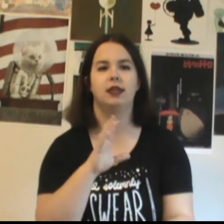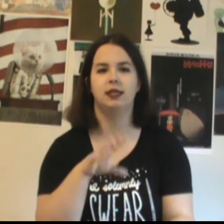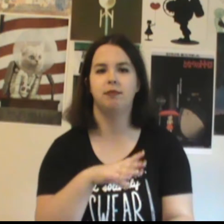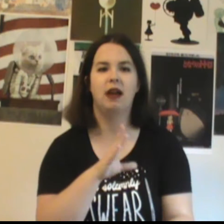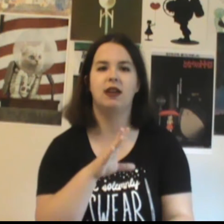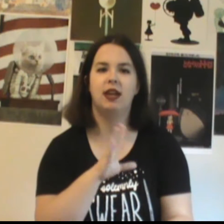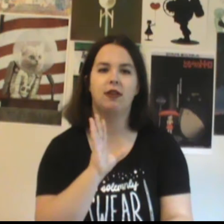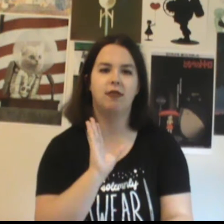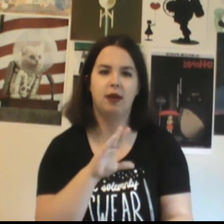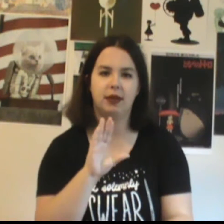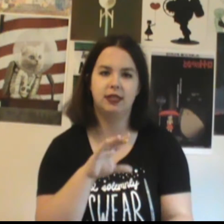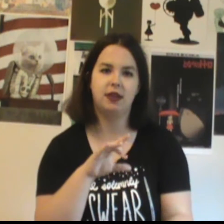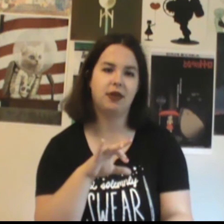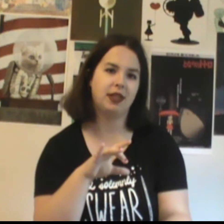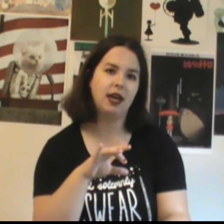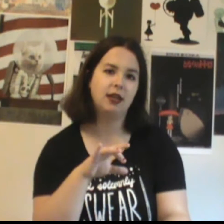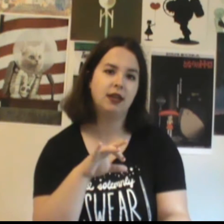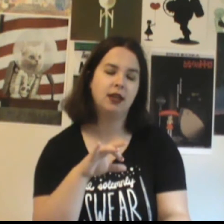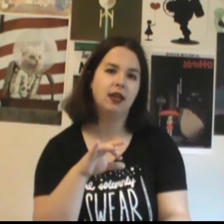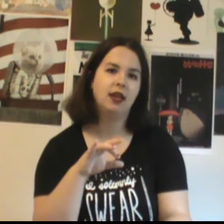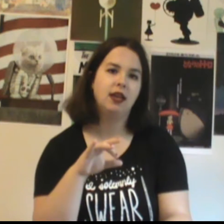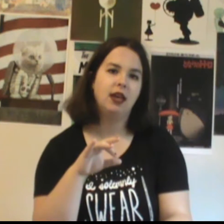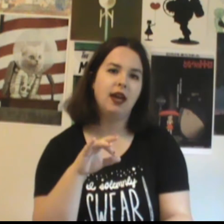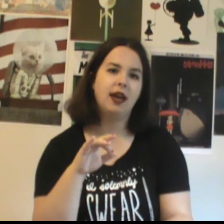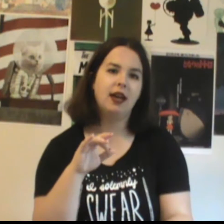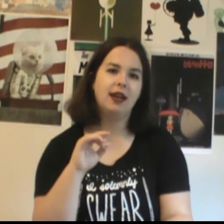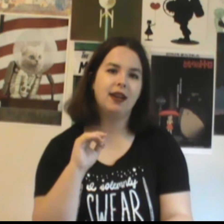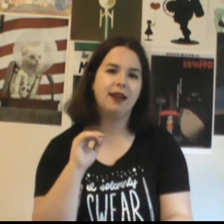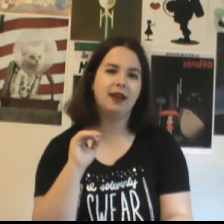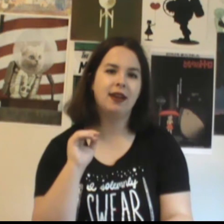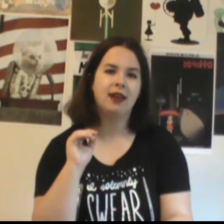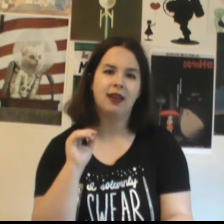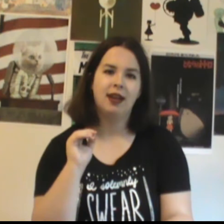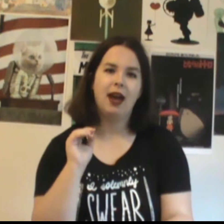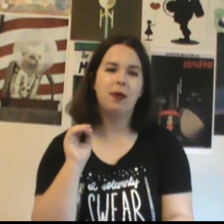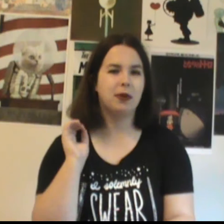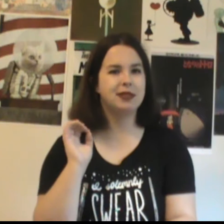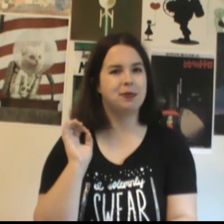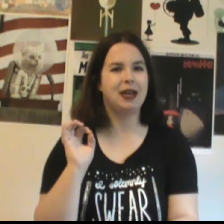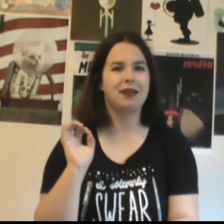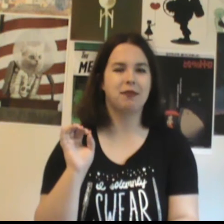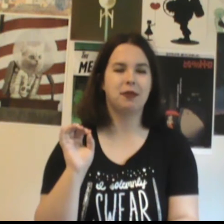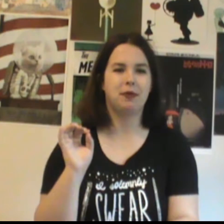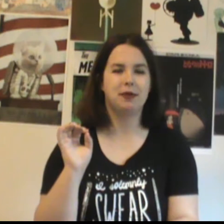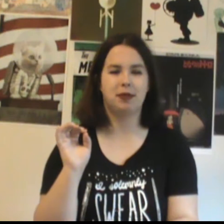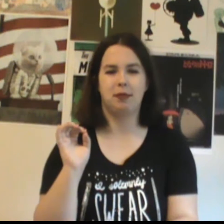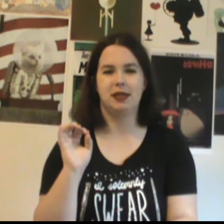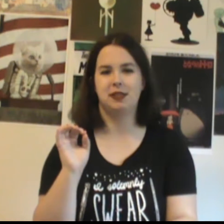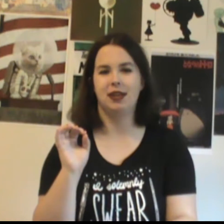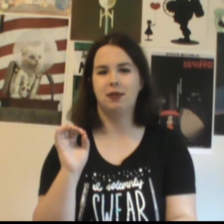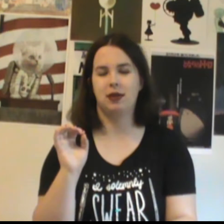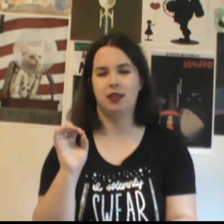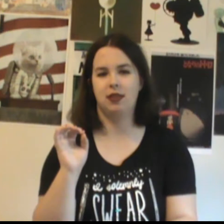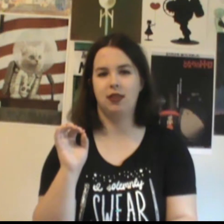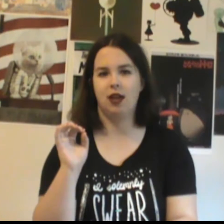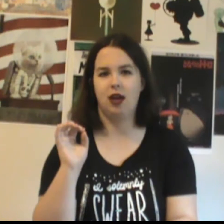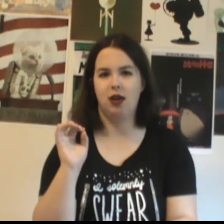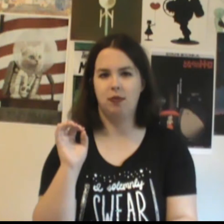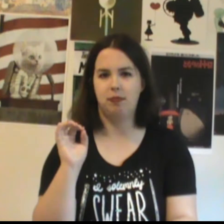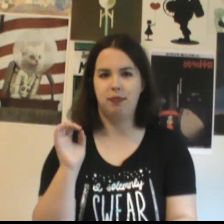nice married down family and stuff like that. And I was waiting for the one sort of punchline with